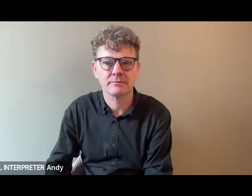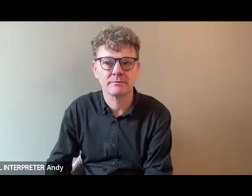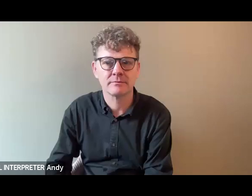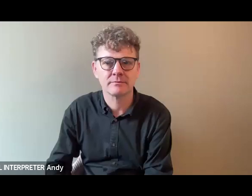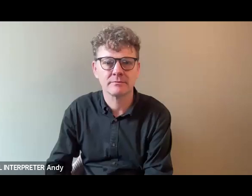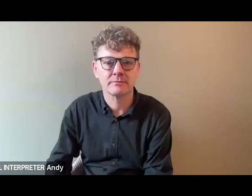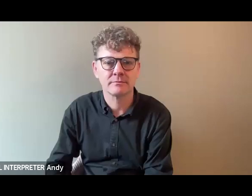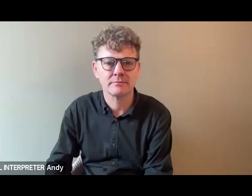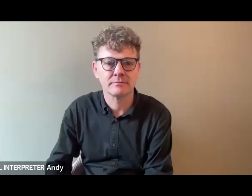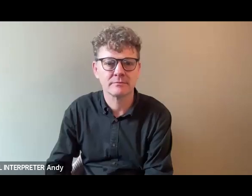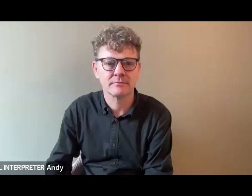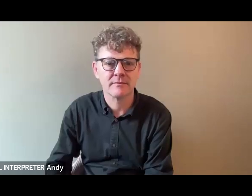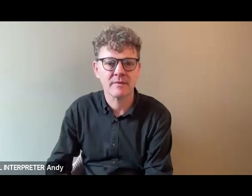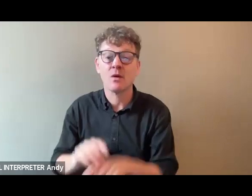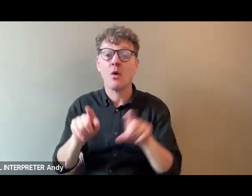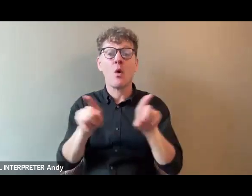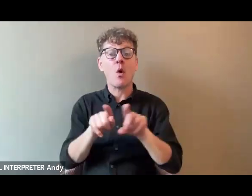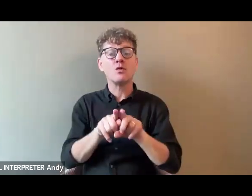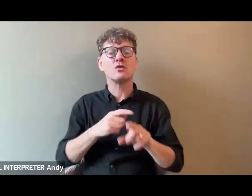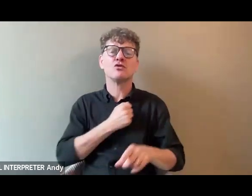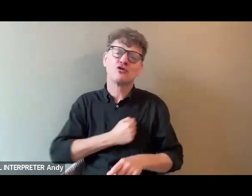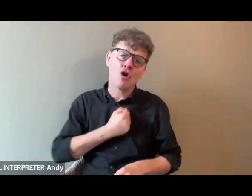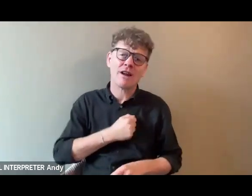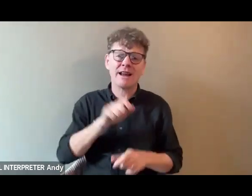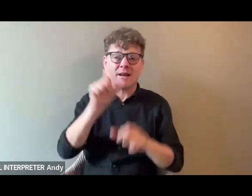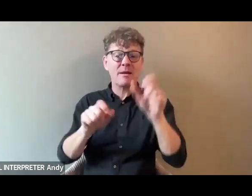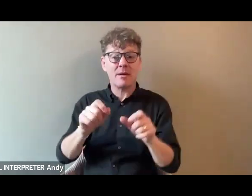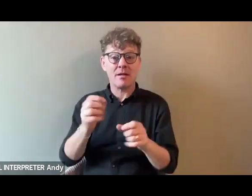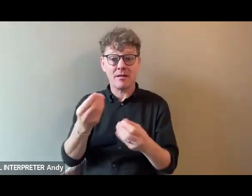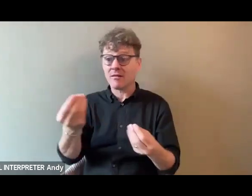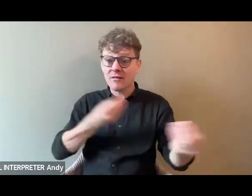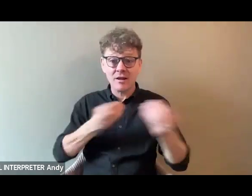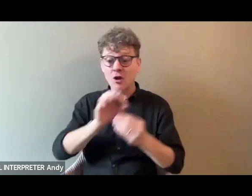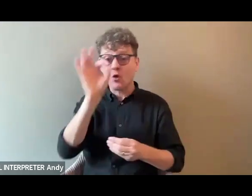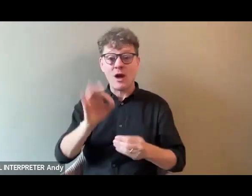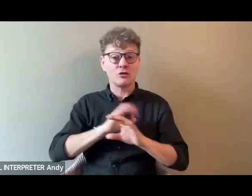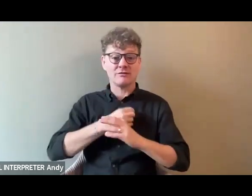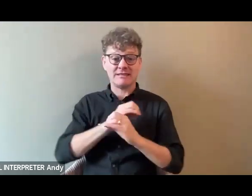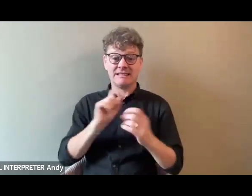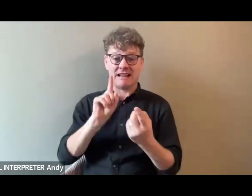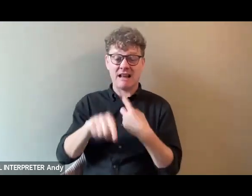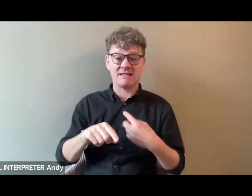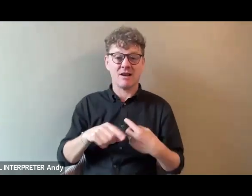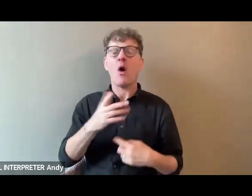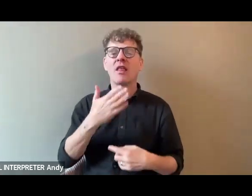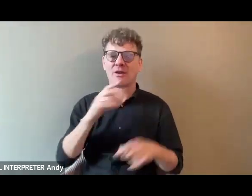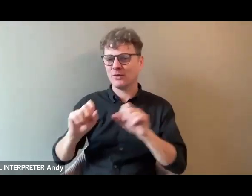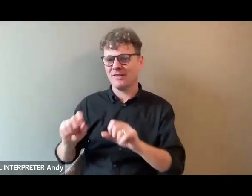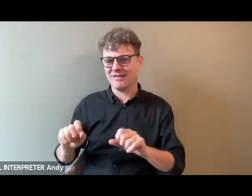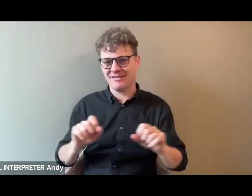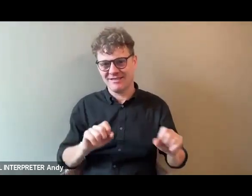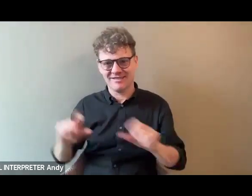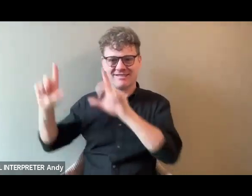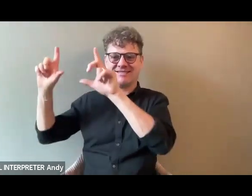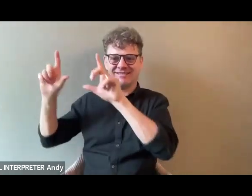Apologies to the people who submitted questions that didn't get answered. And thank you, Fenella, for putting up the slide without me